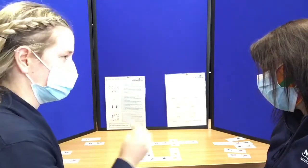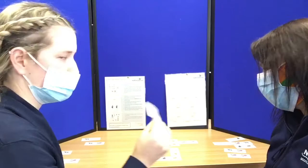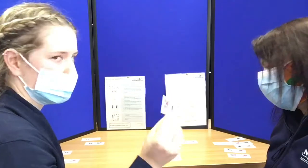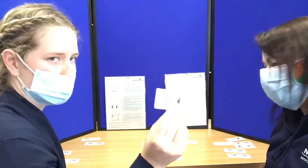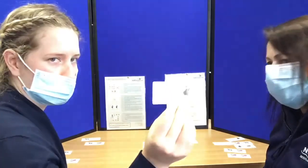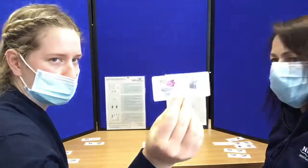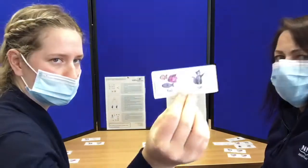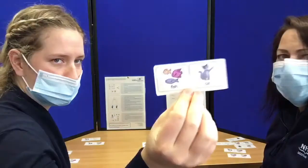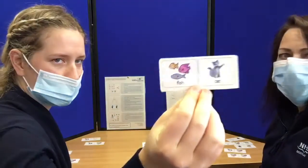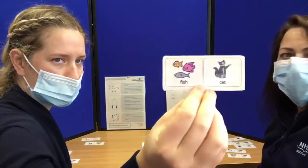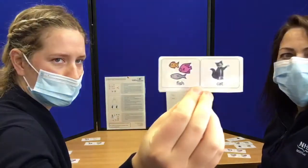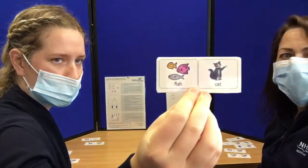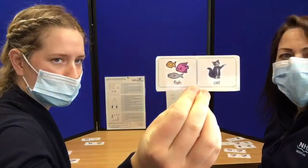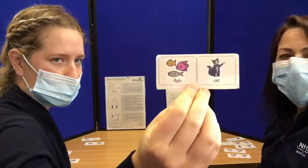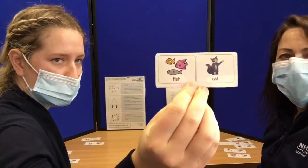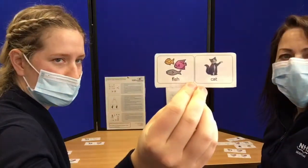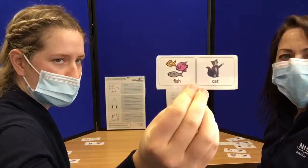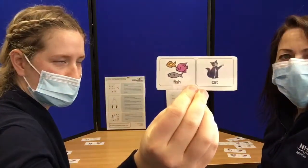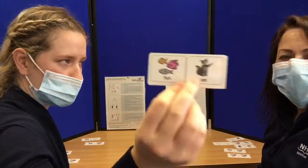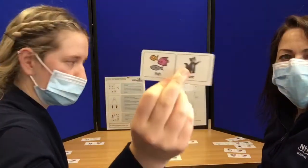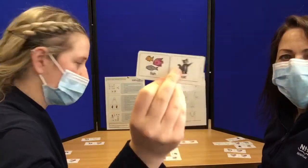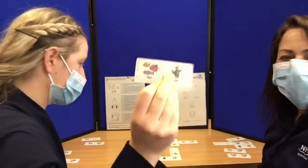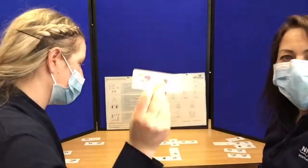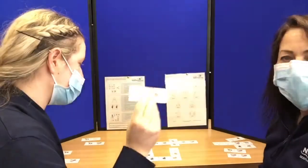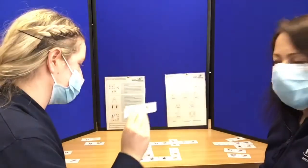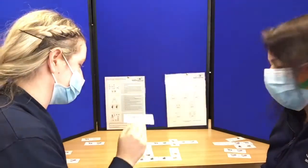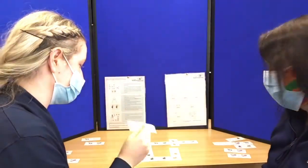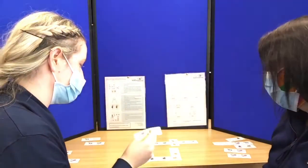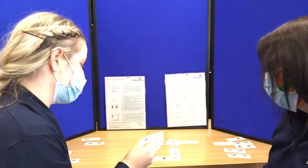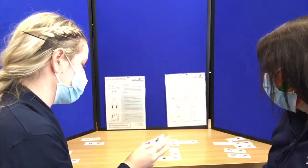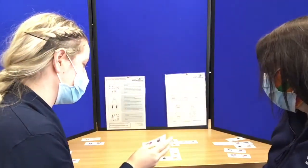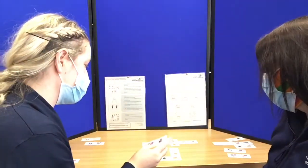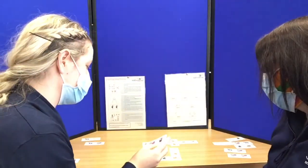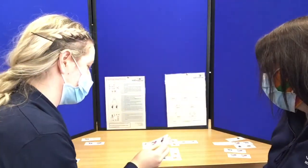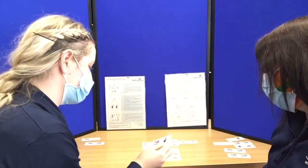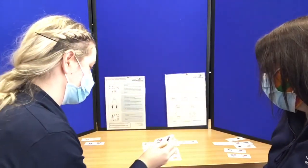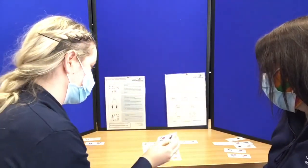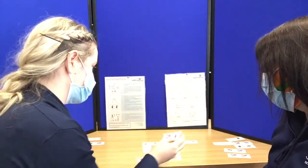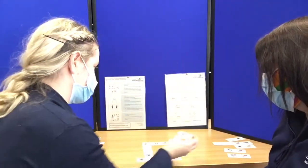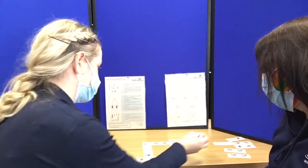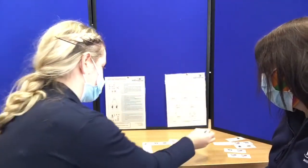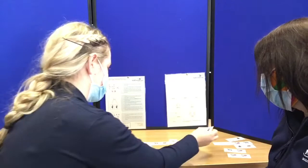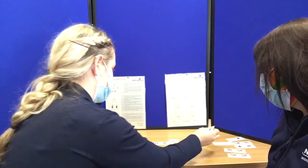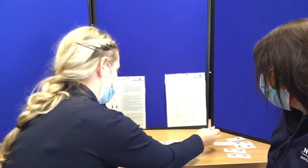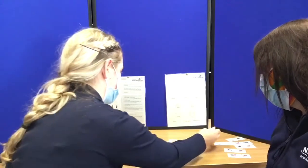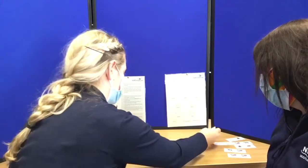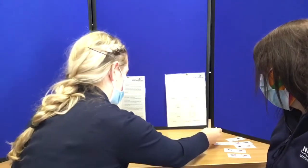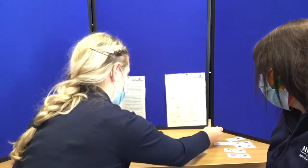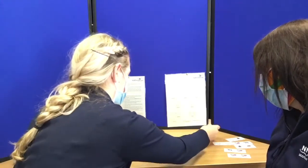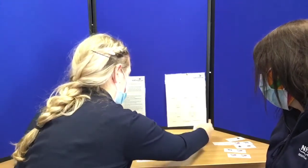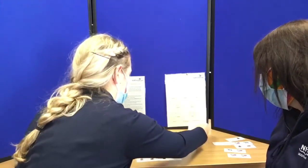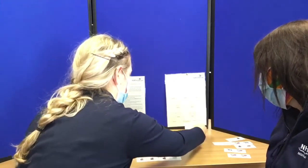Oh, I've got some fish or a cat. Okay, Okay. there we